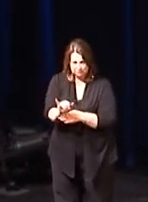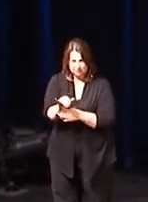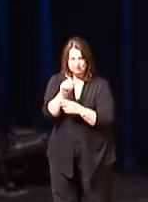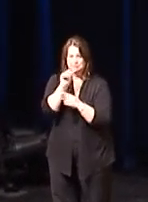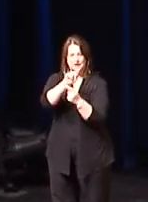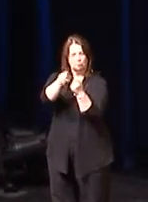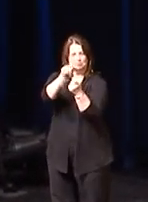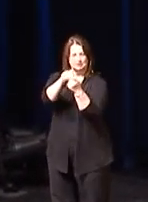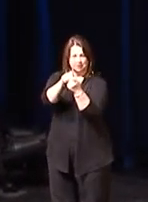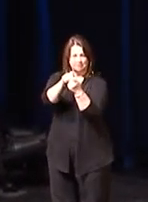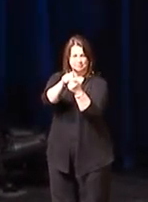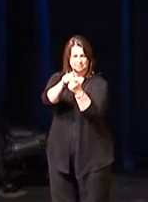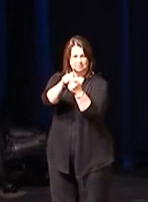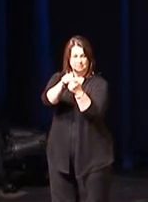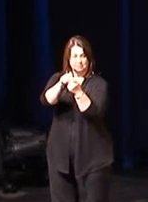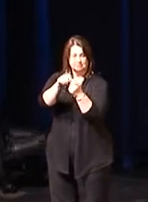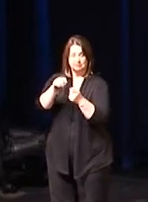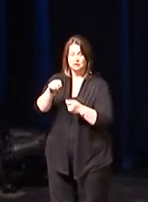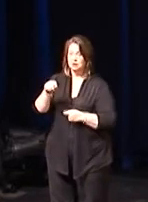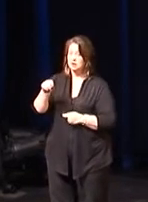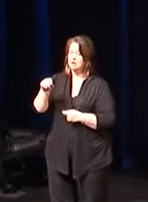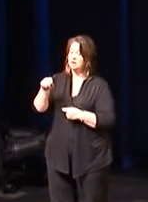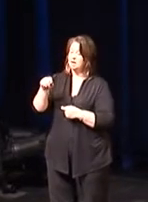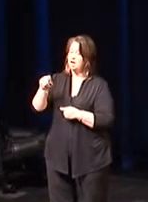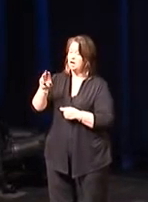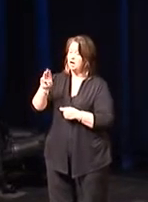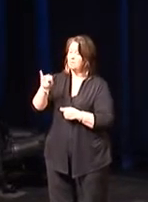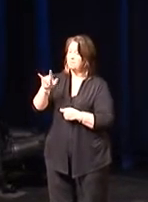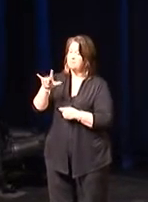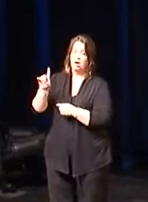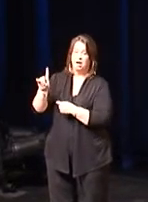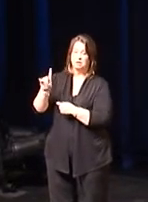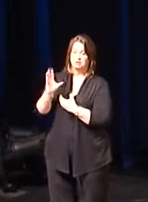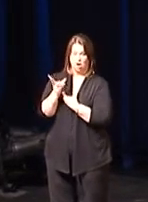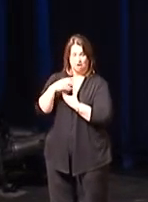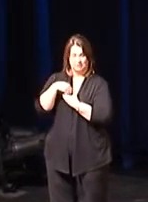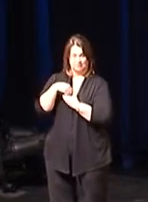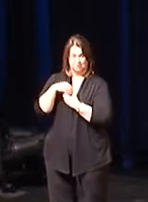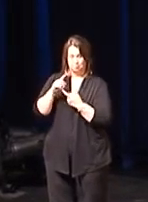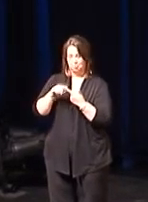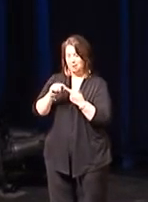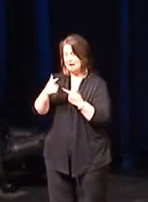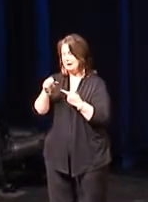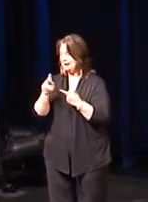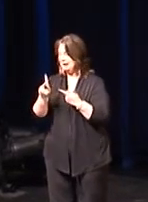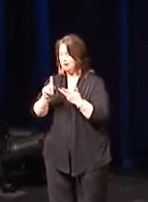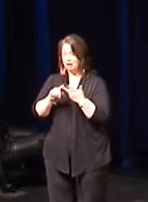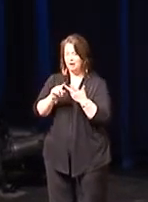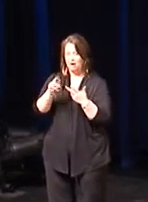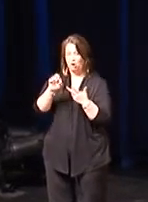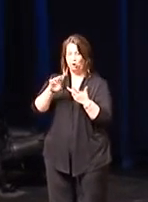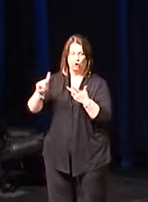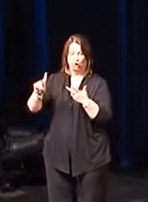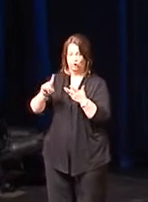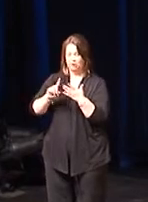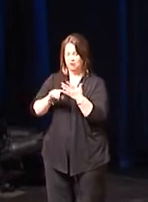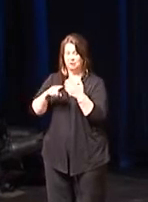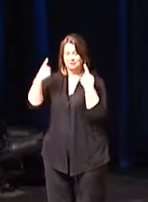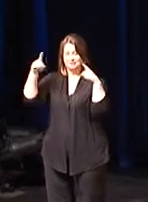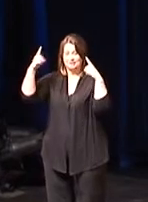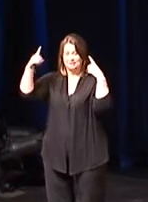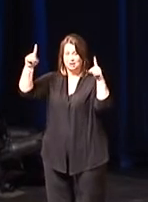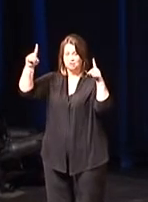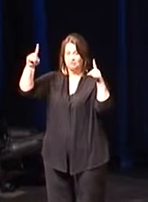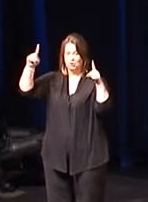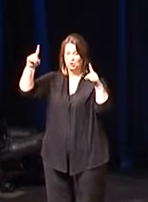precise. Mild autism, geek, nerd, successful businessman, head of Silicon Valley,